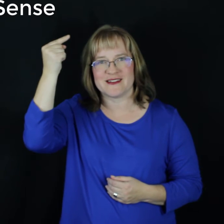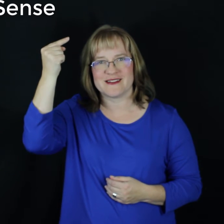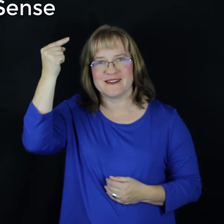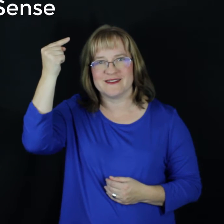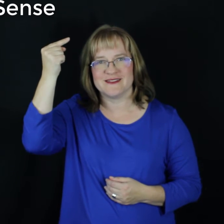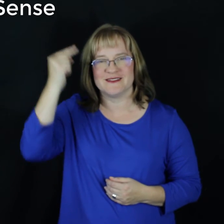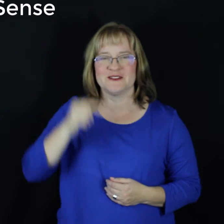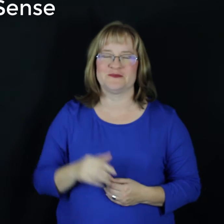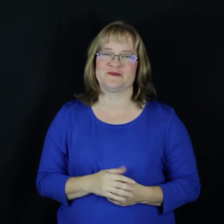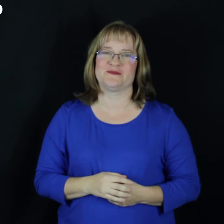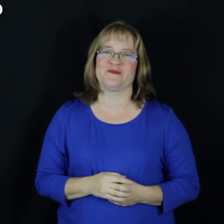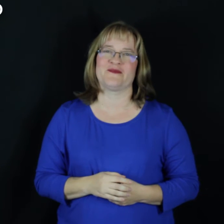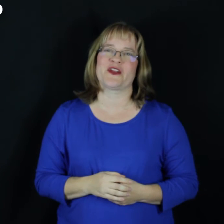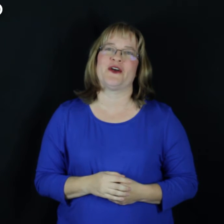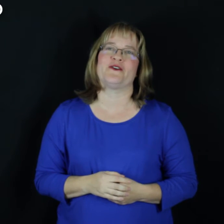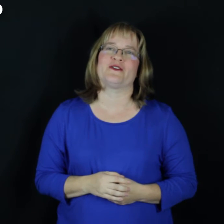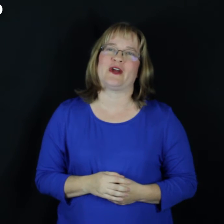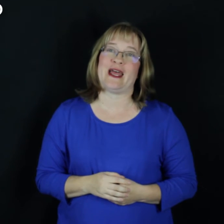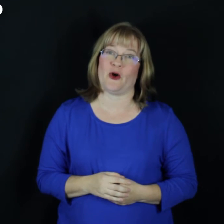sense. For help,